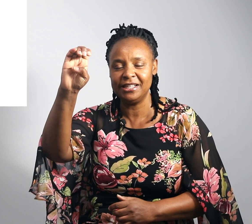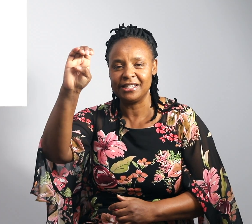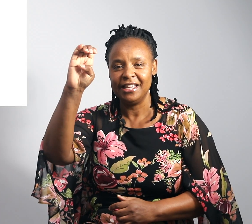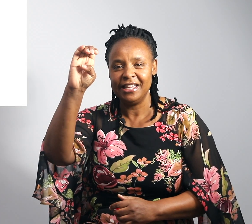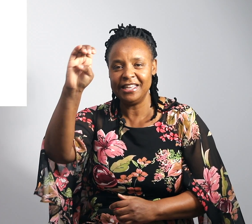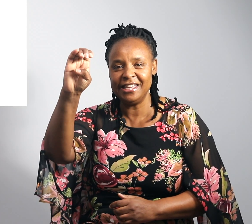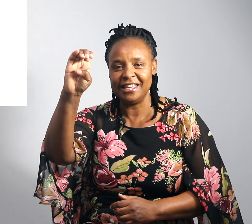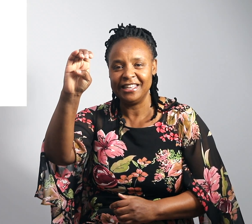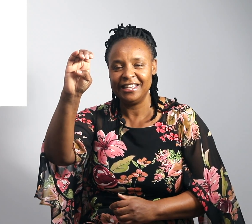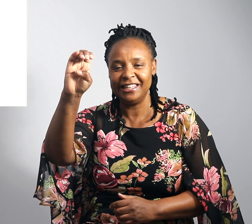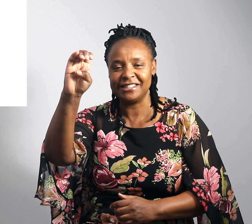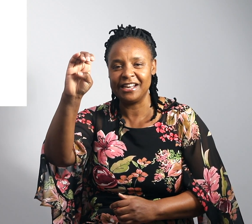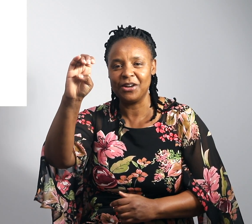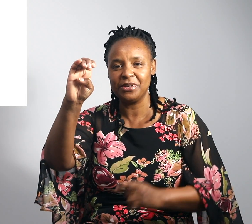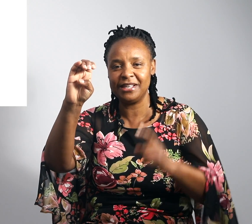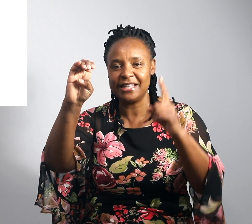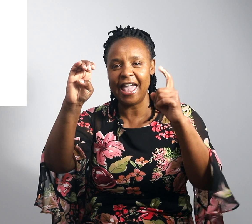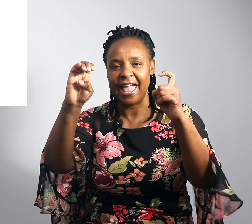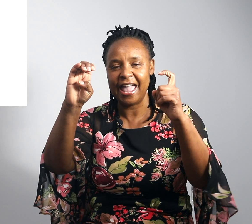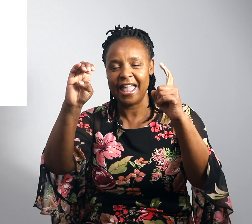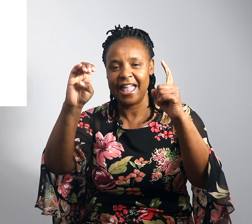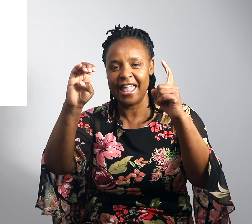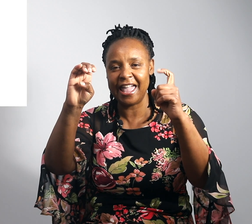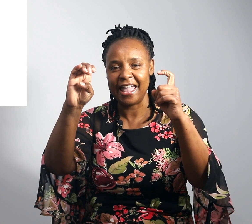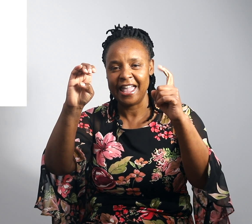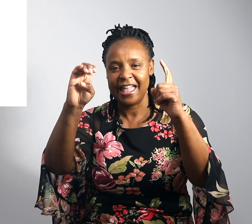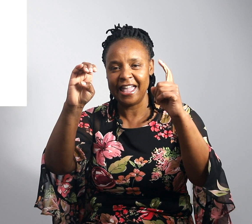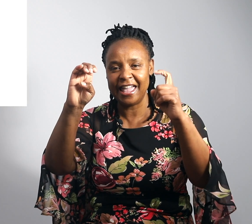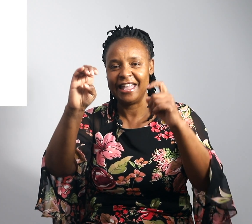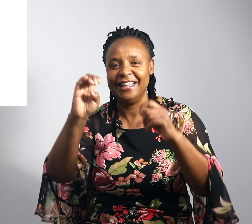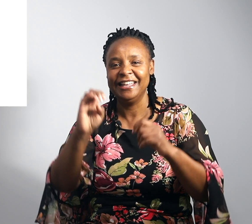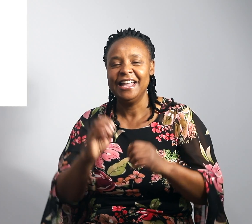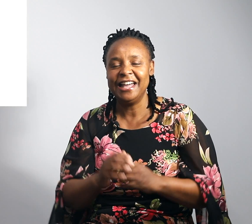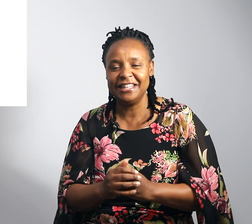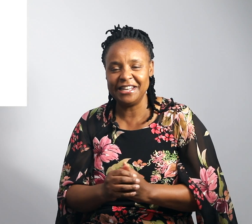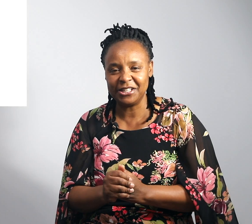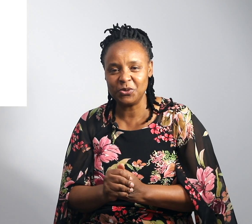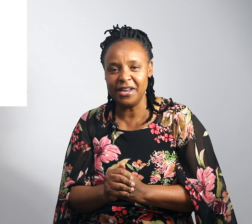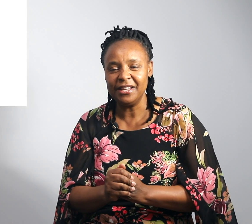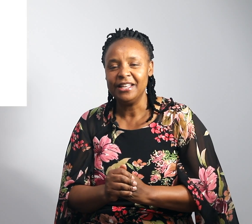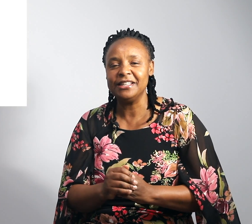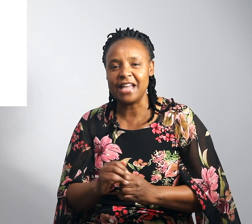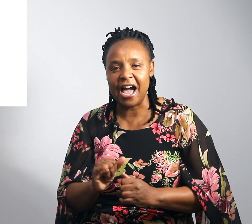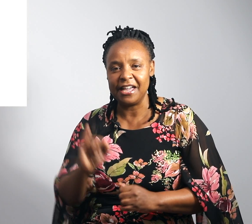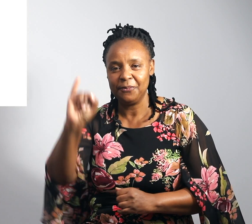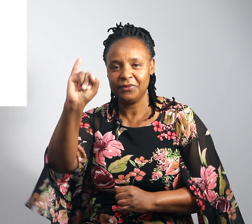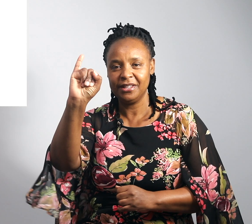this. E in sign language says e. And then the next one is I. That